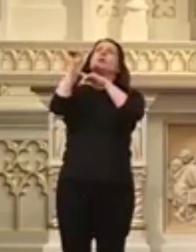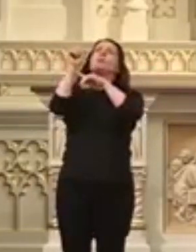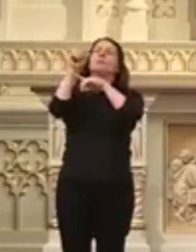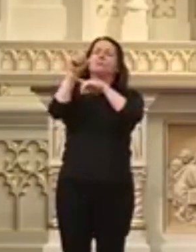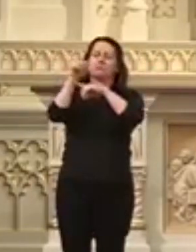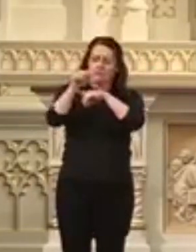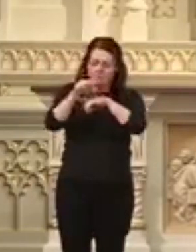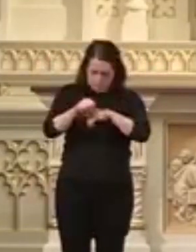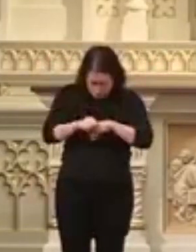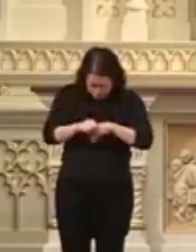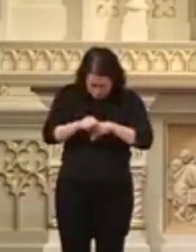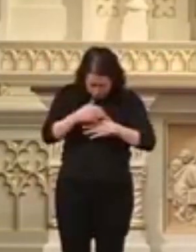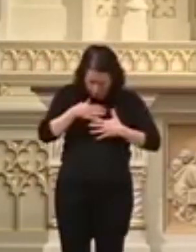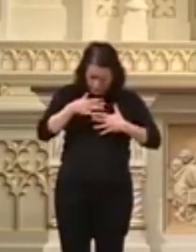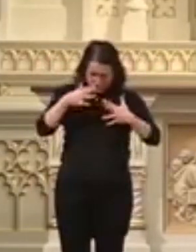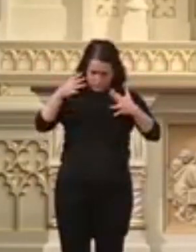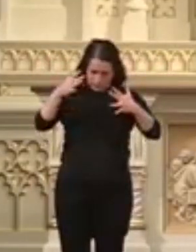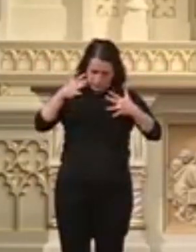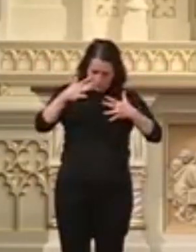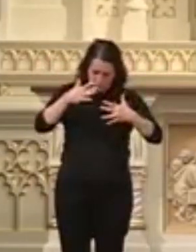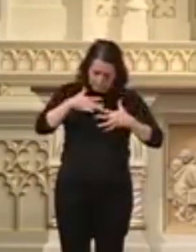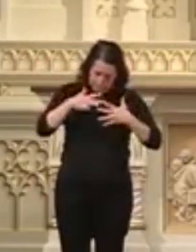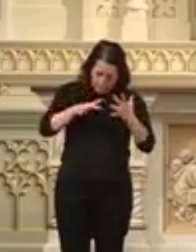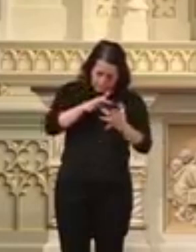the spirit.